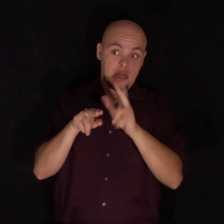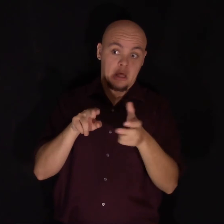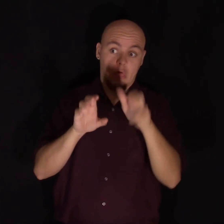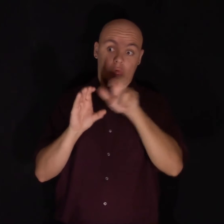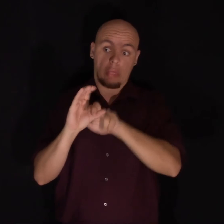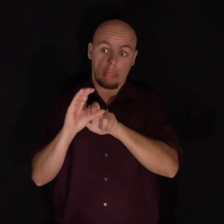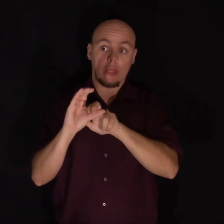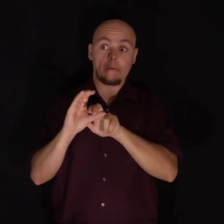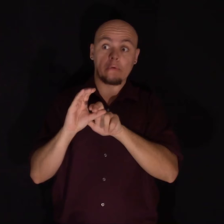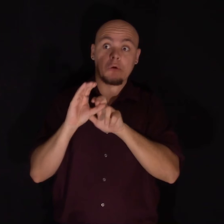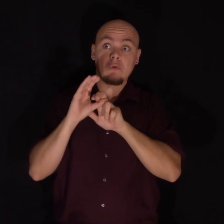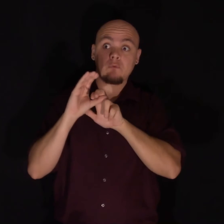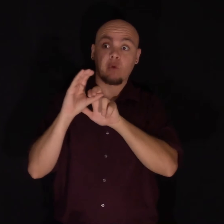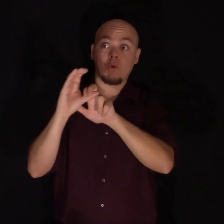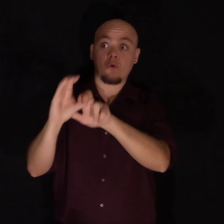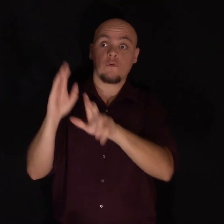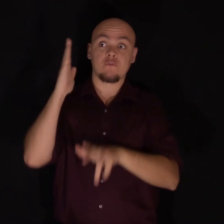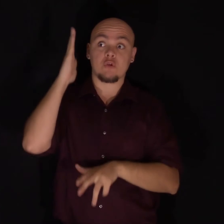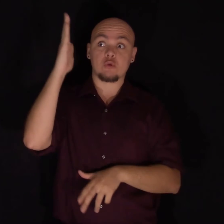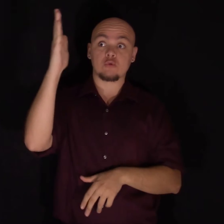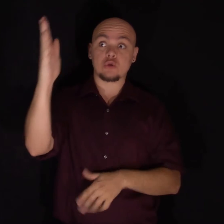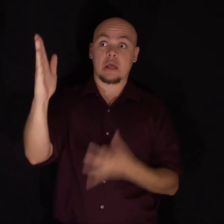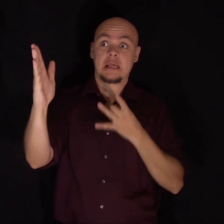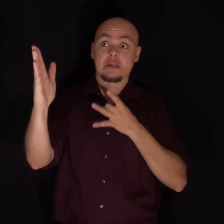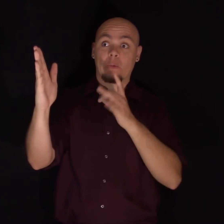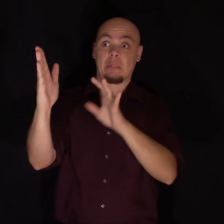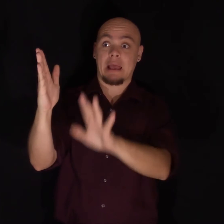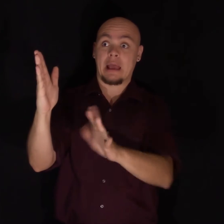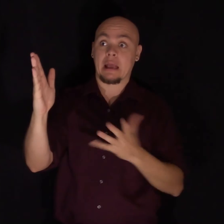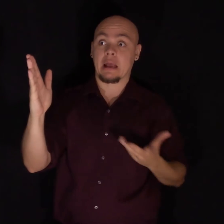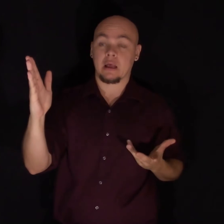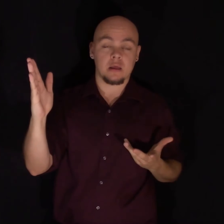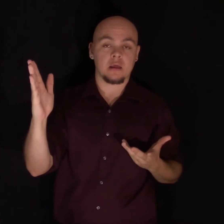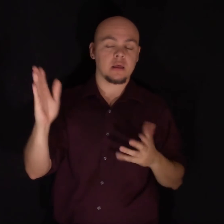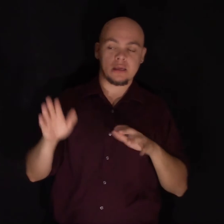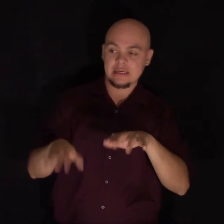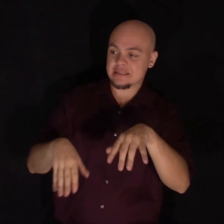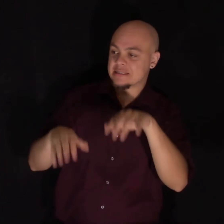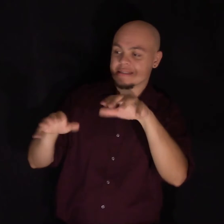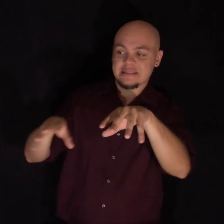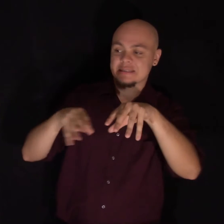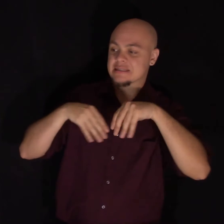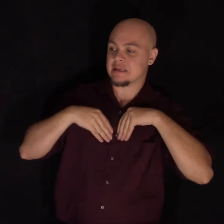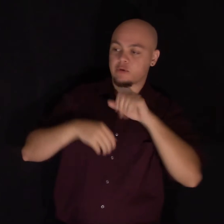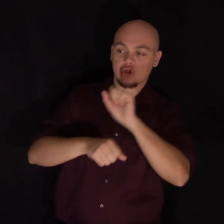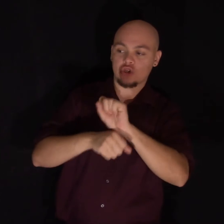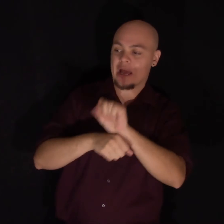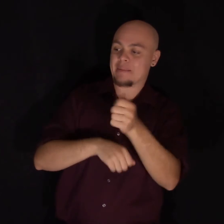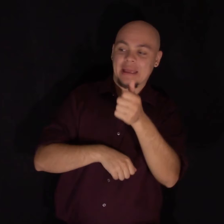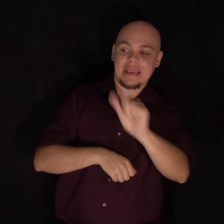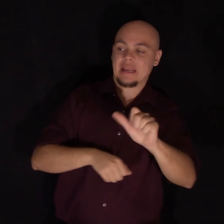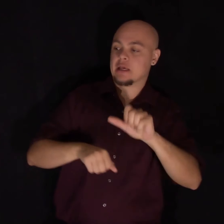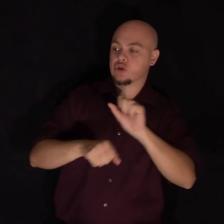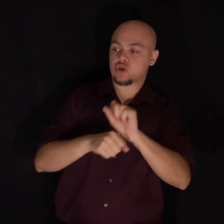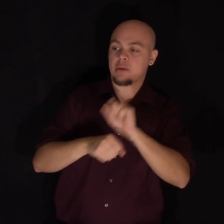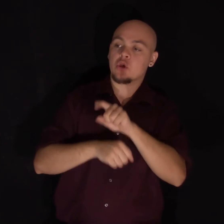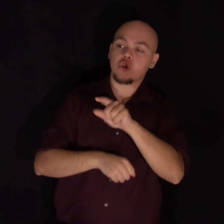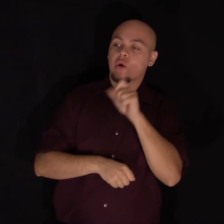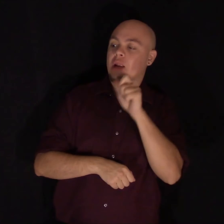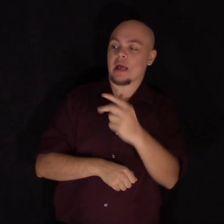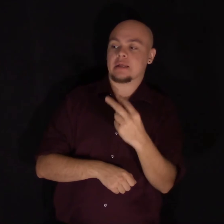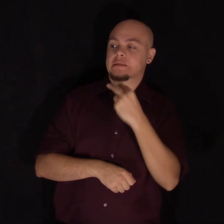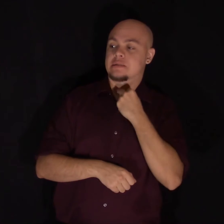future. My mother begged me. She said, please take a job, any job. You're not going to be stuck. You're